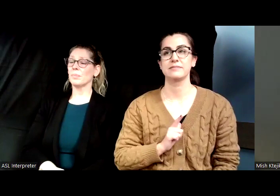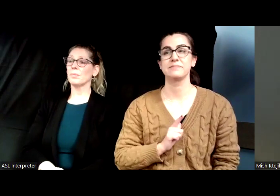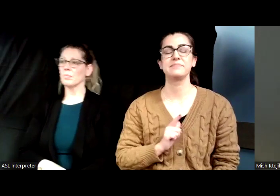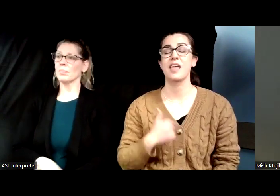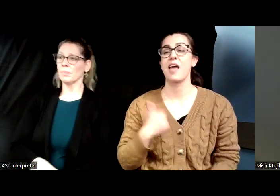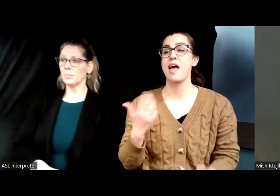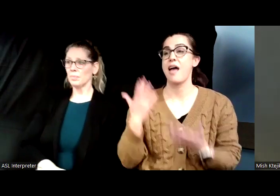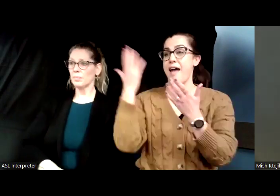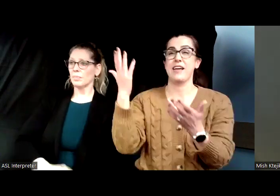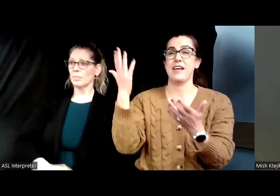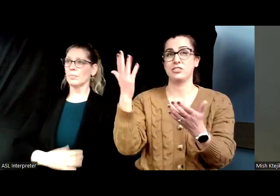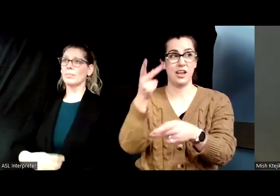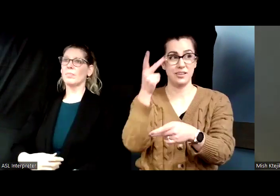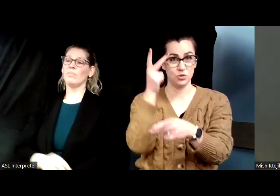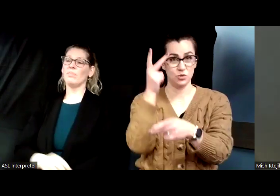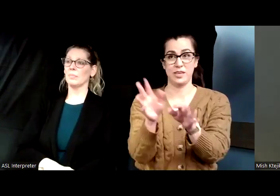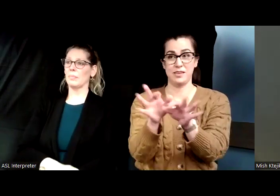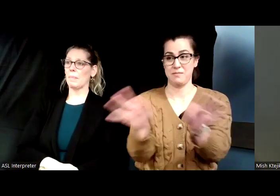Audrey. Hi, this is Audrey.